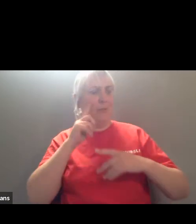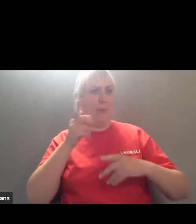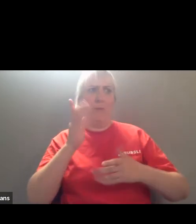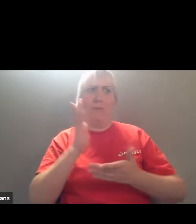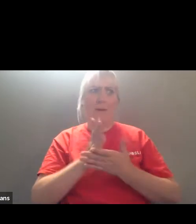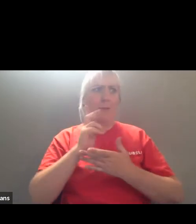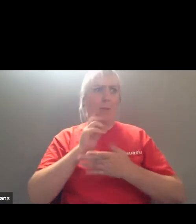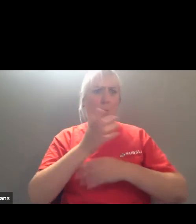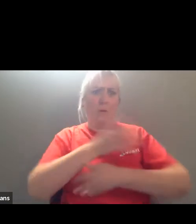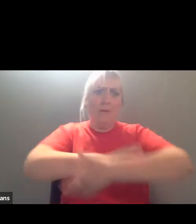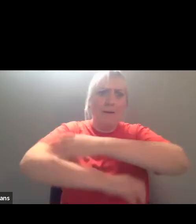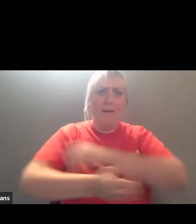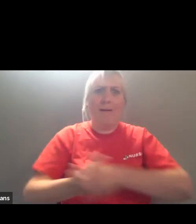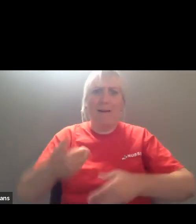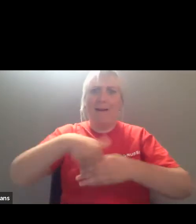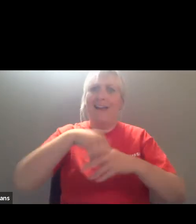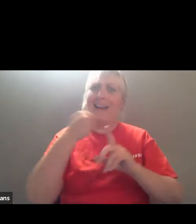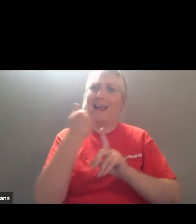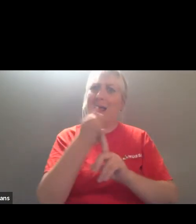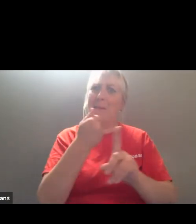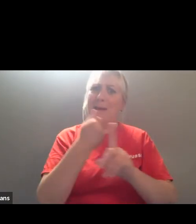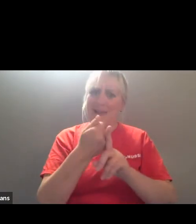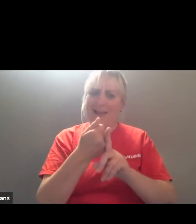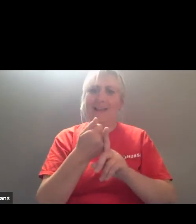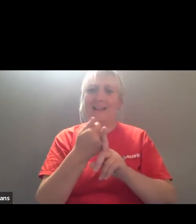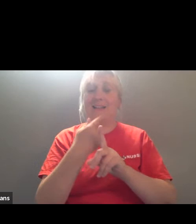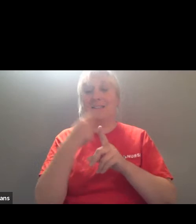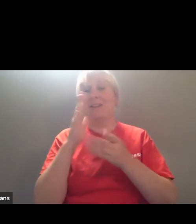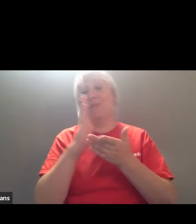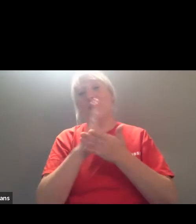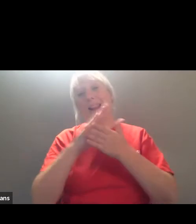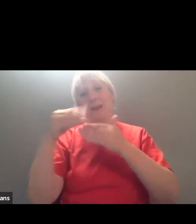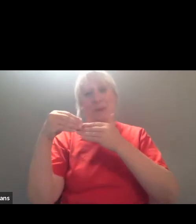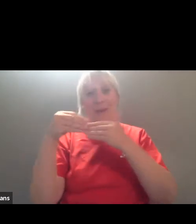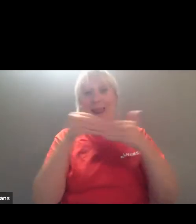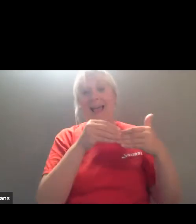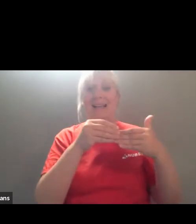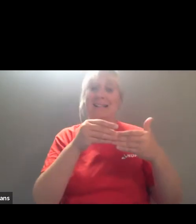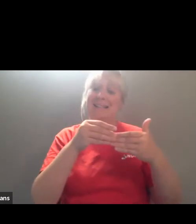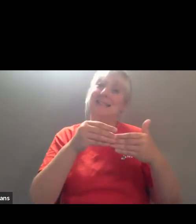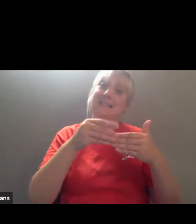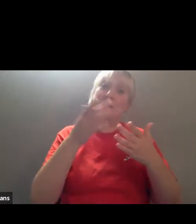So you led the way and showed people that